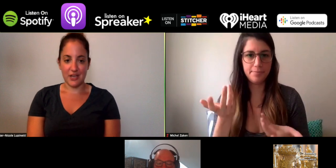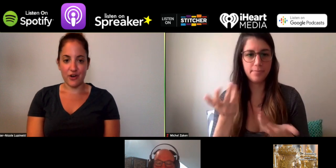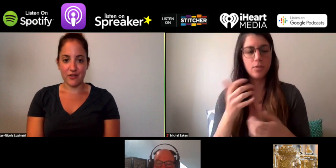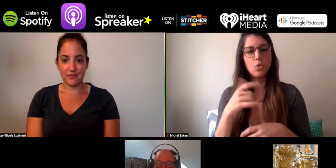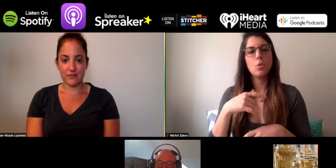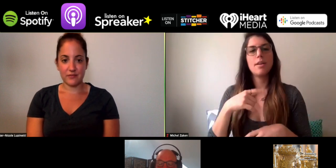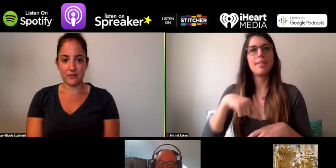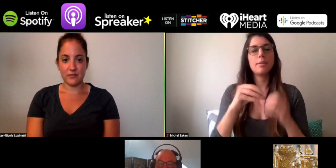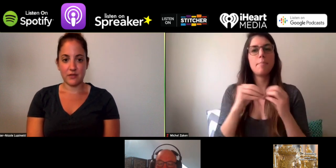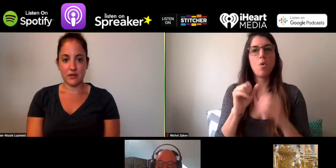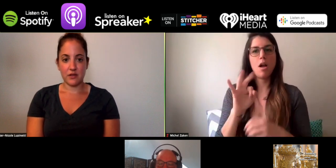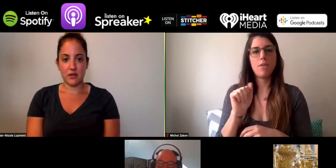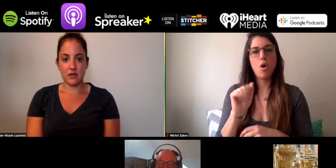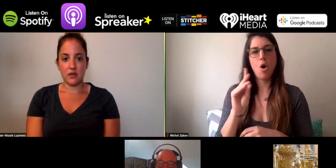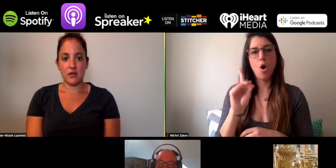can't hear.